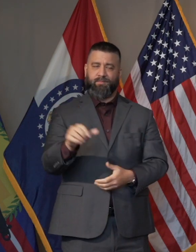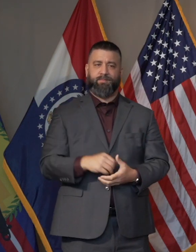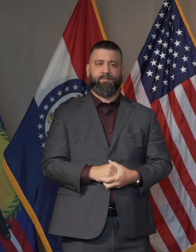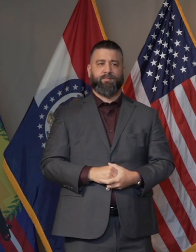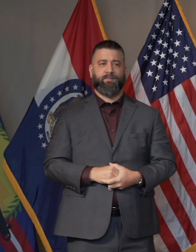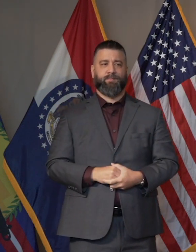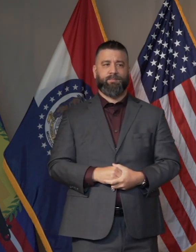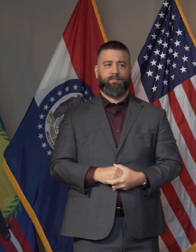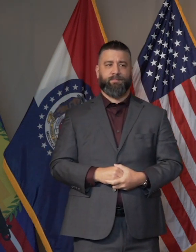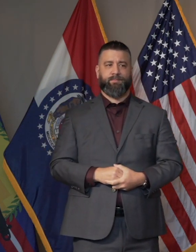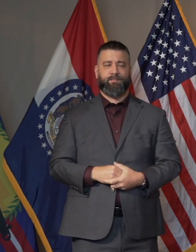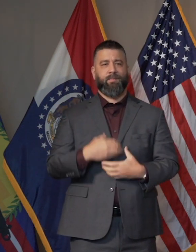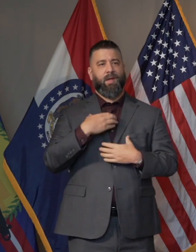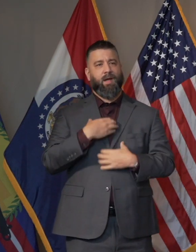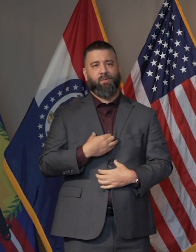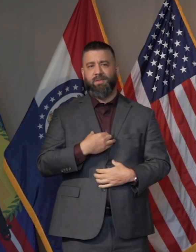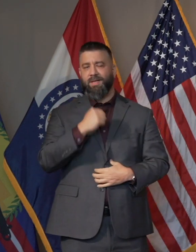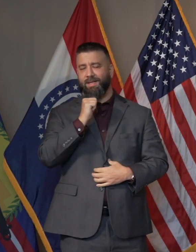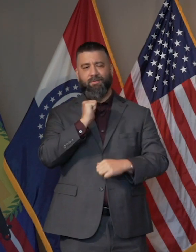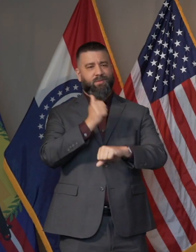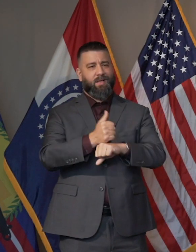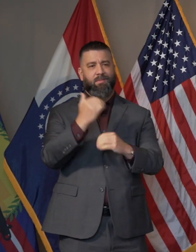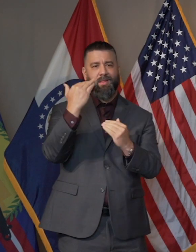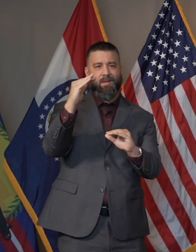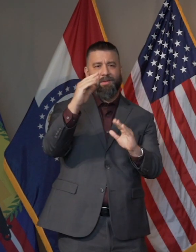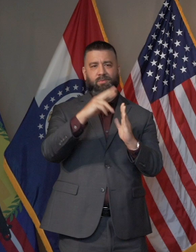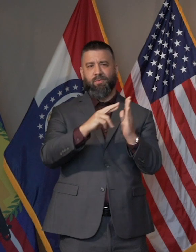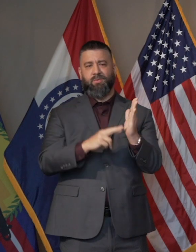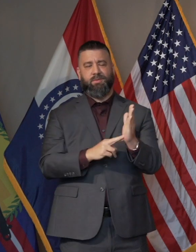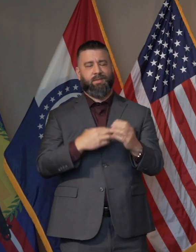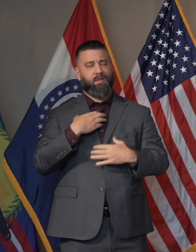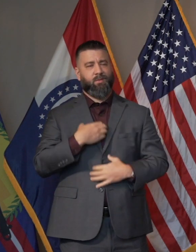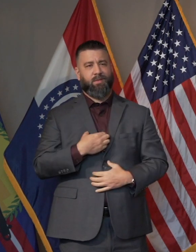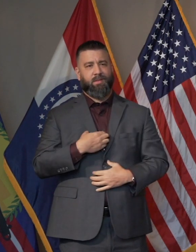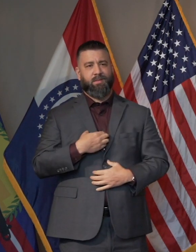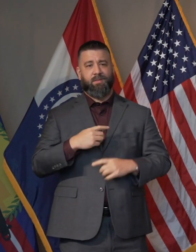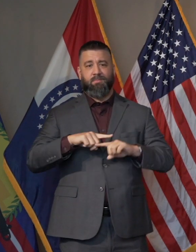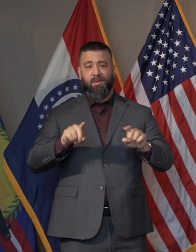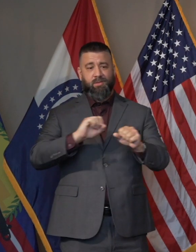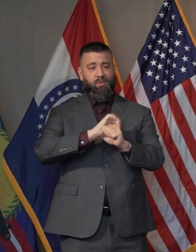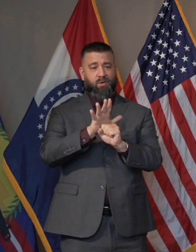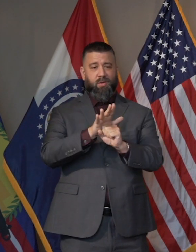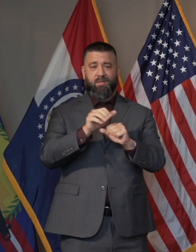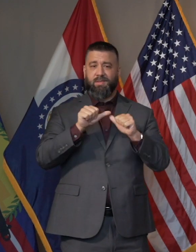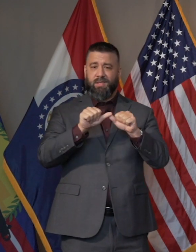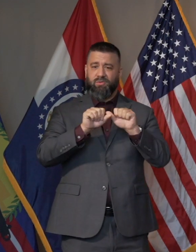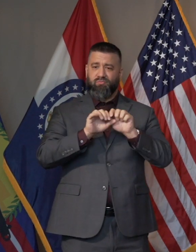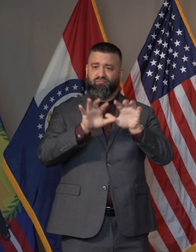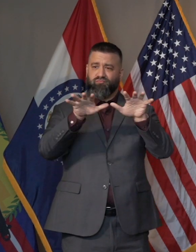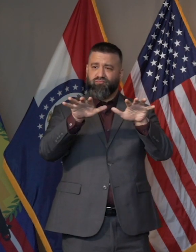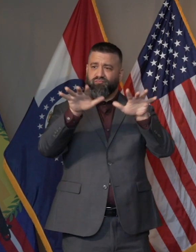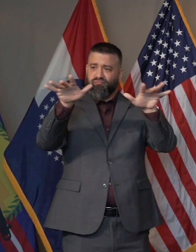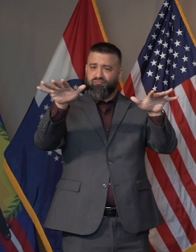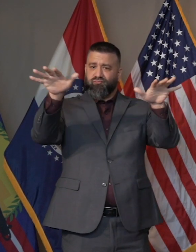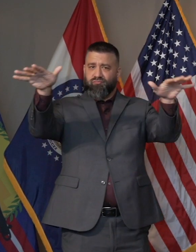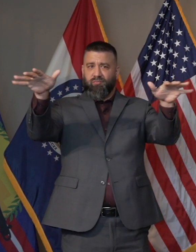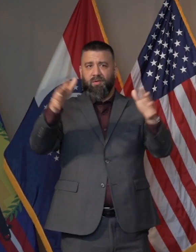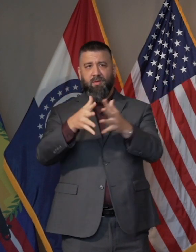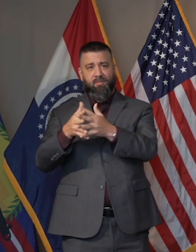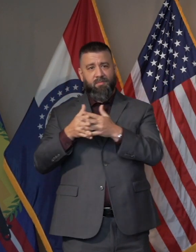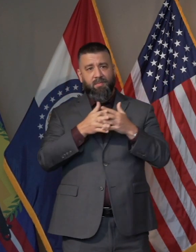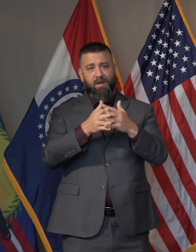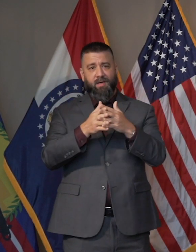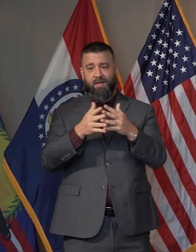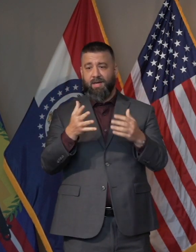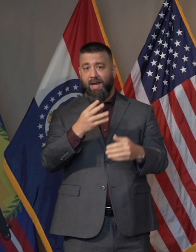I wish this wasn't where we had to go, but it is. The virus continues to rage across our country and across our